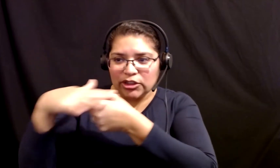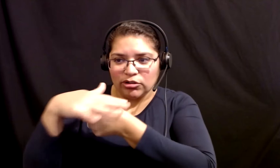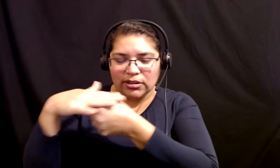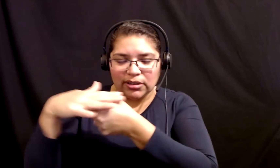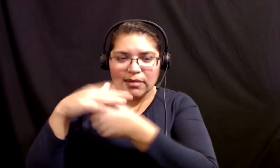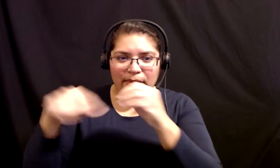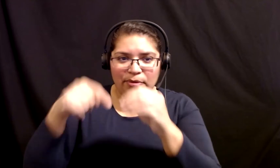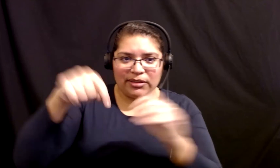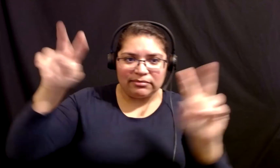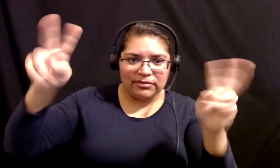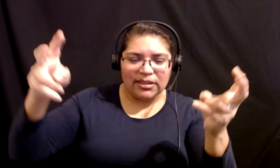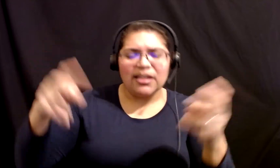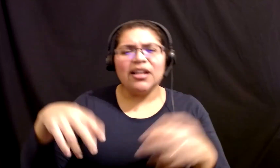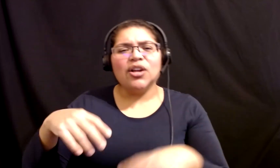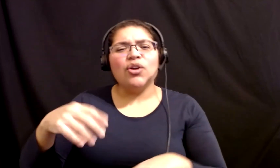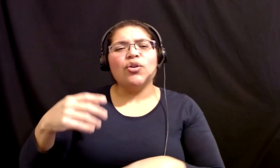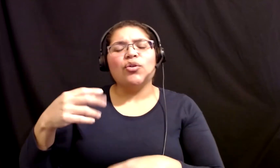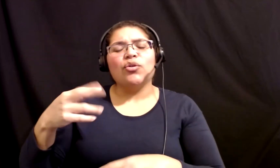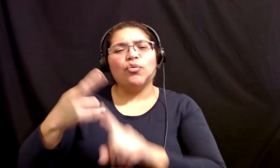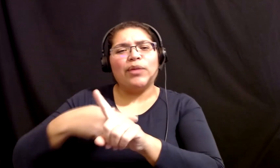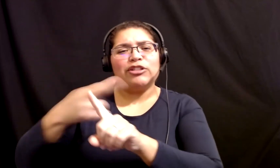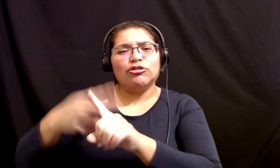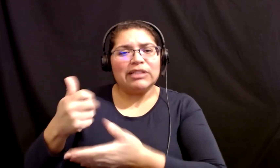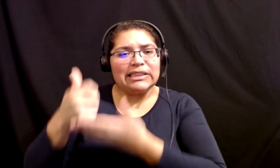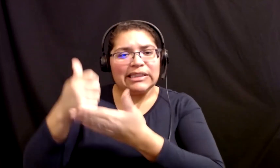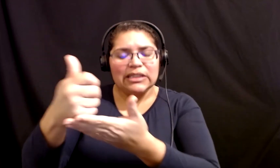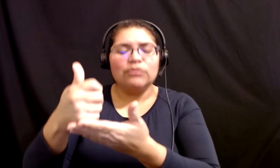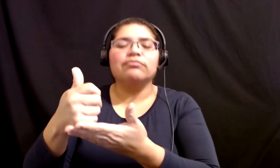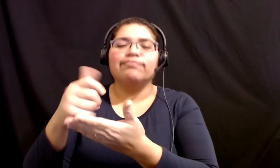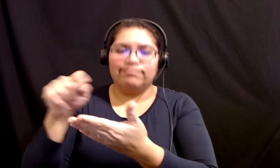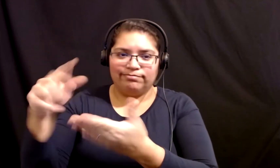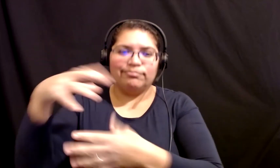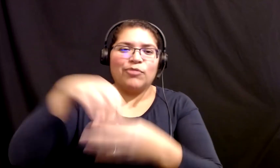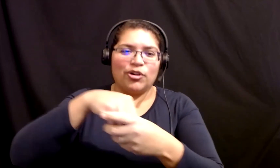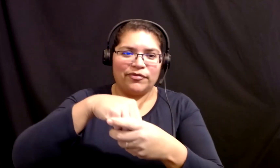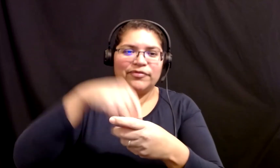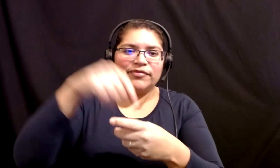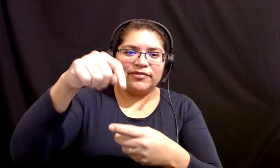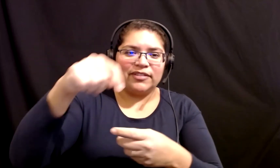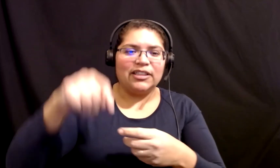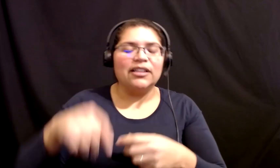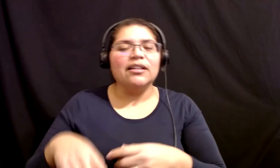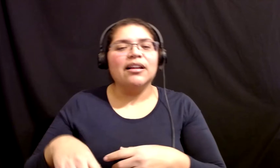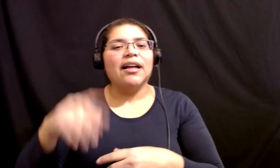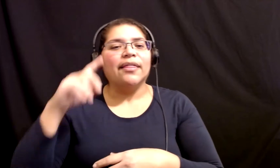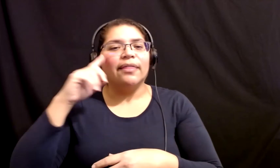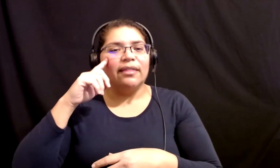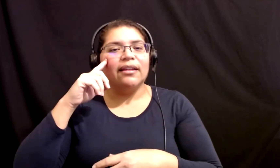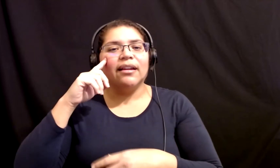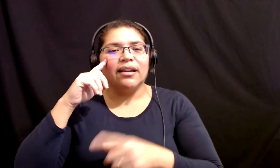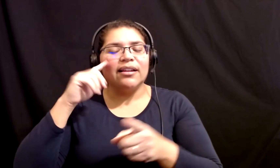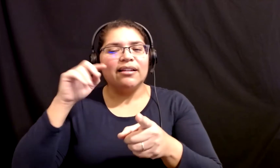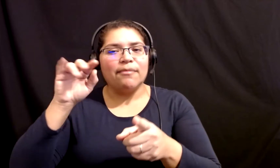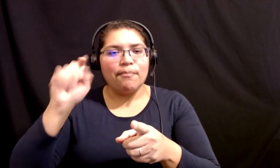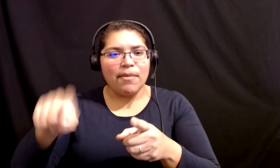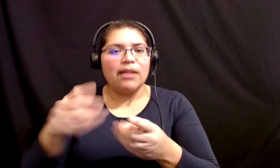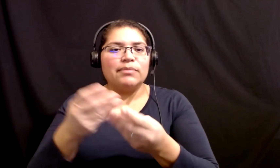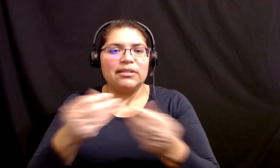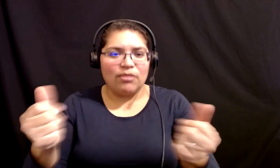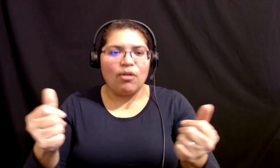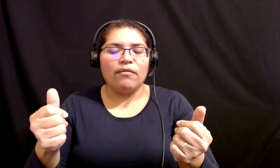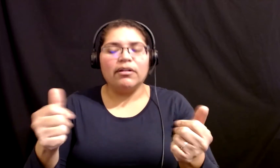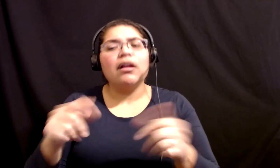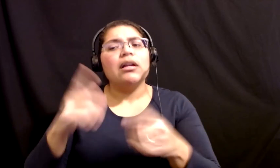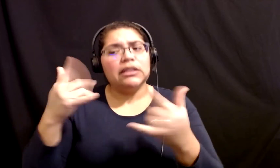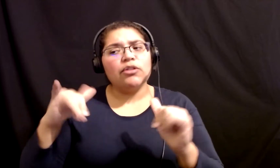I think the rental assistance is the one component of that I think needs to be solved for, but there is current